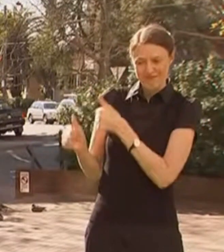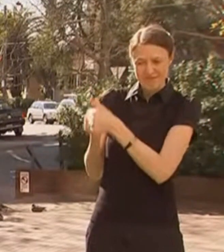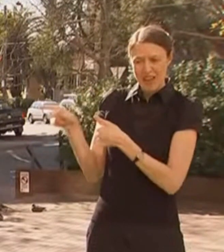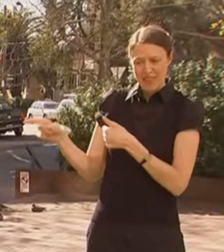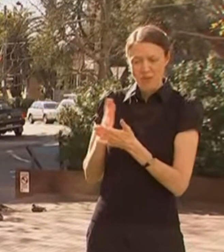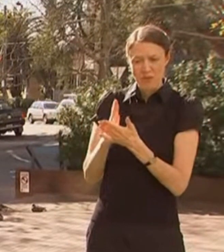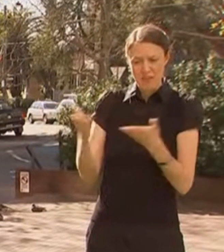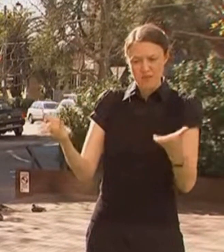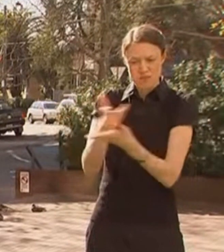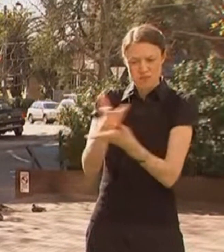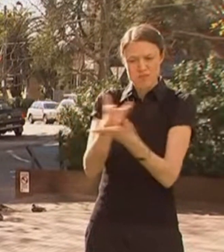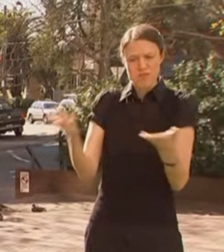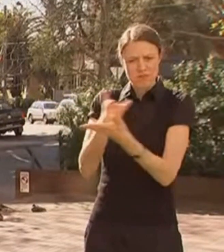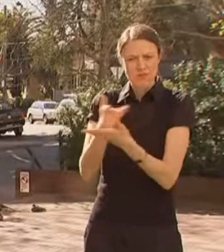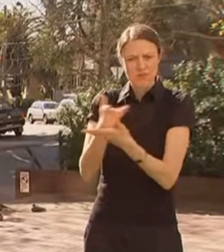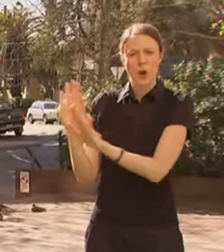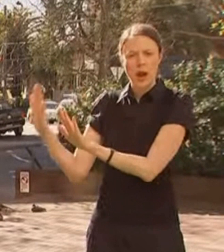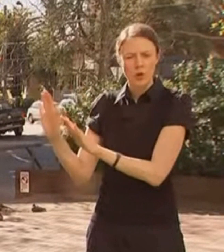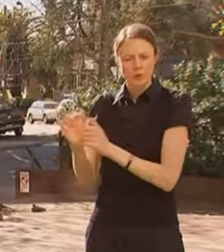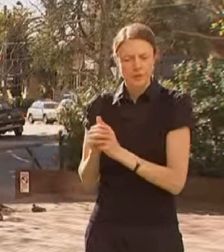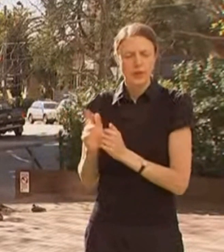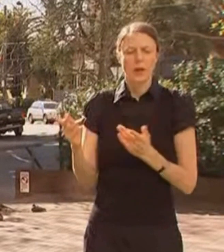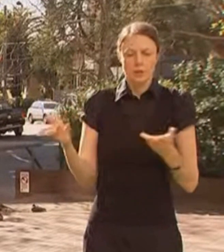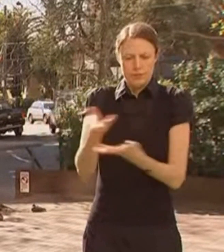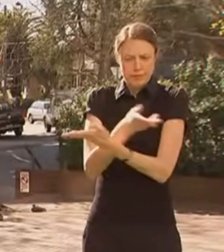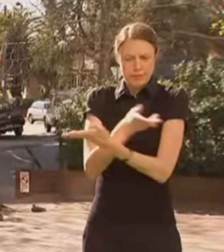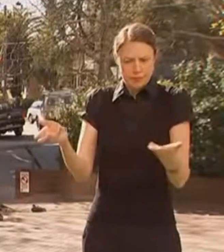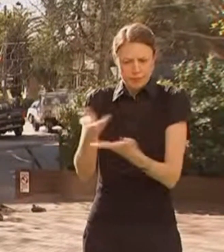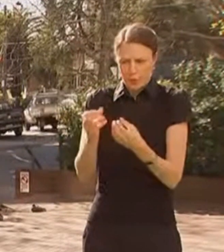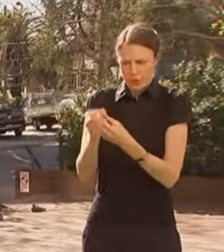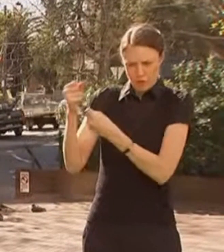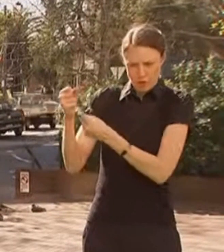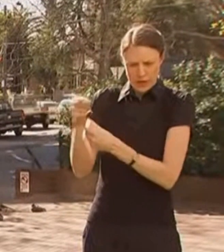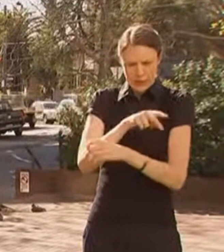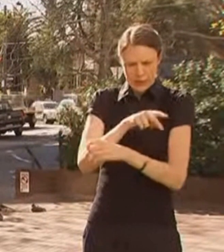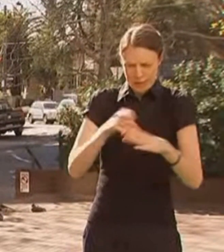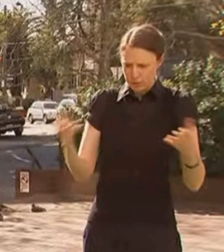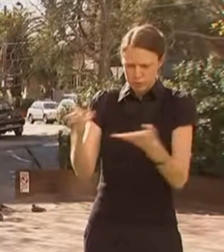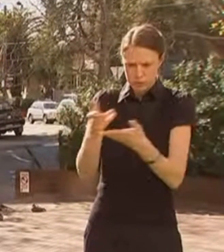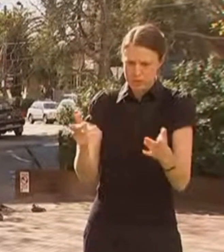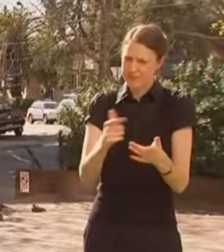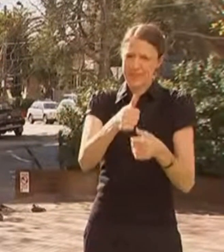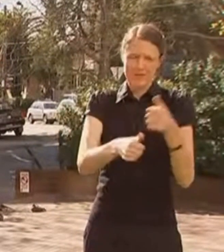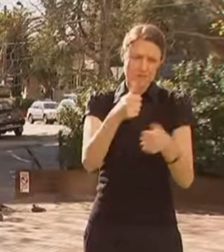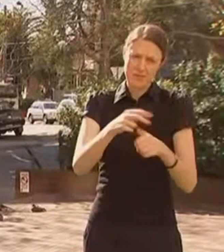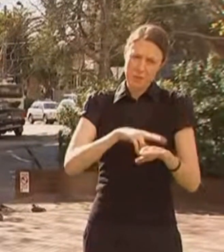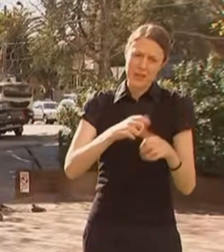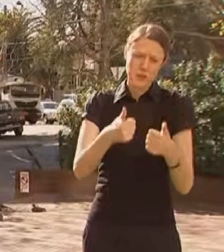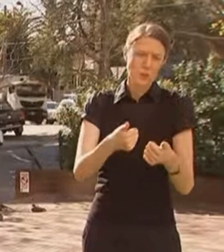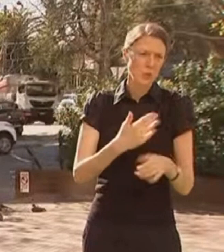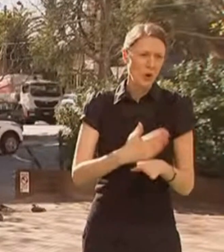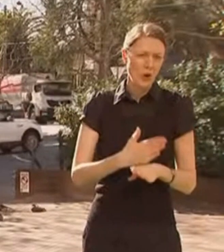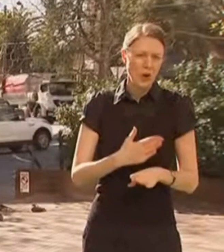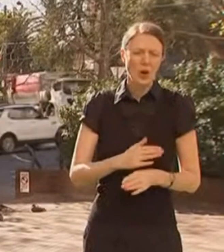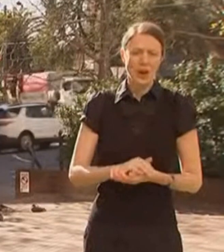Well, can I say from day one on this issue, I've backed the police. Police manage the protest issues. The police are the ones that deal with the